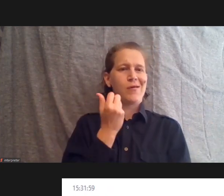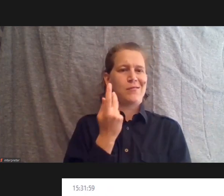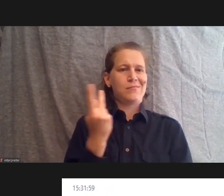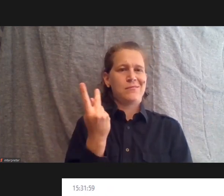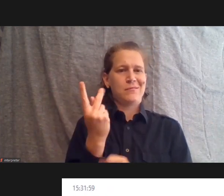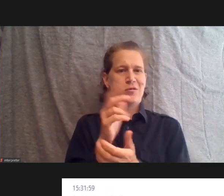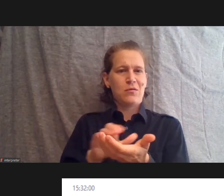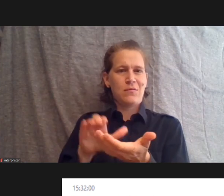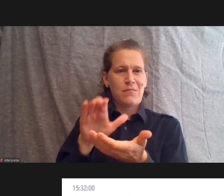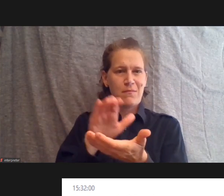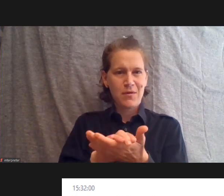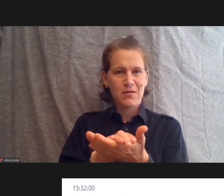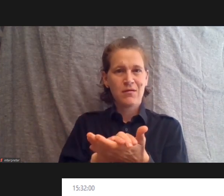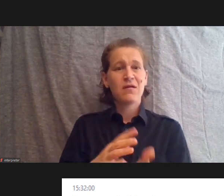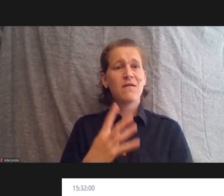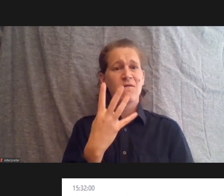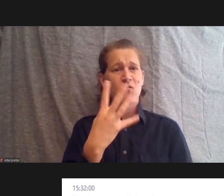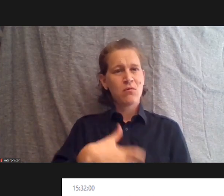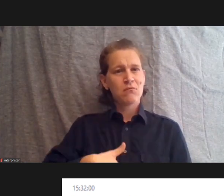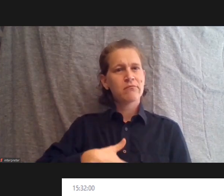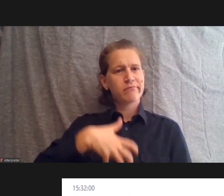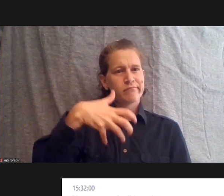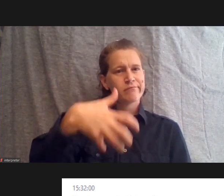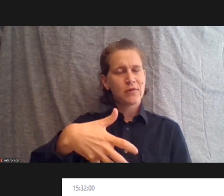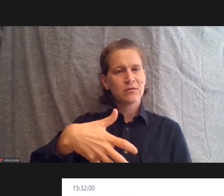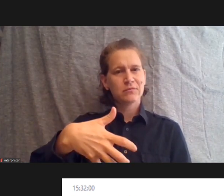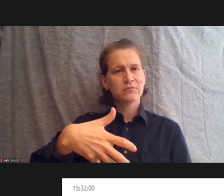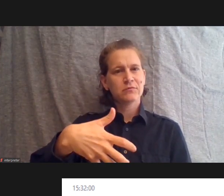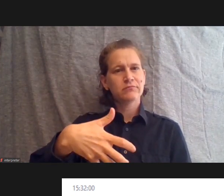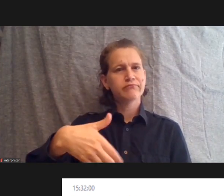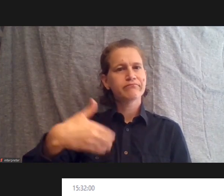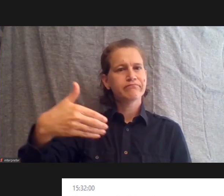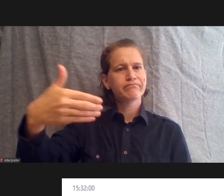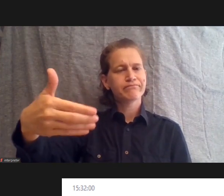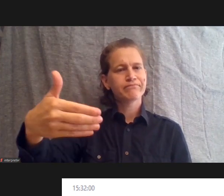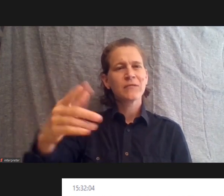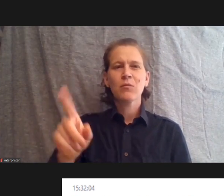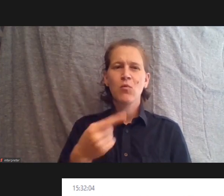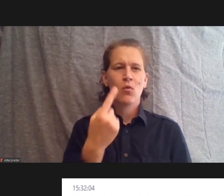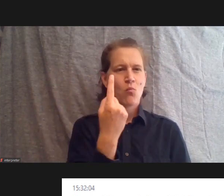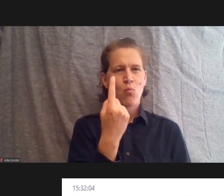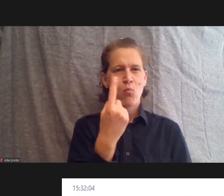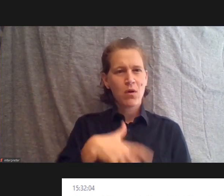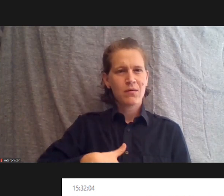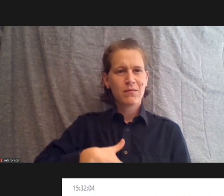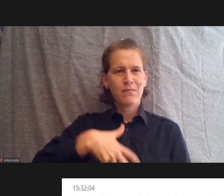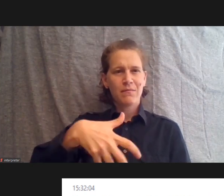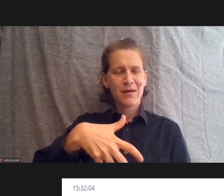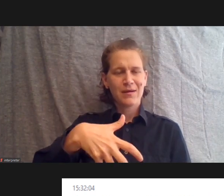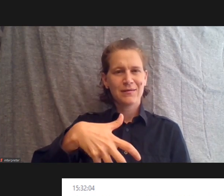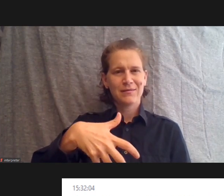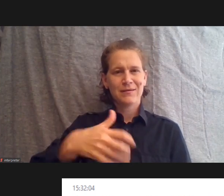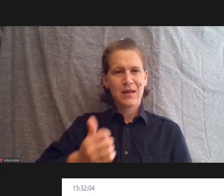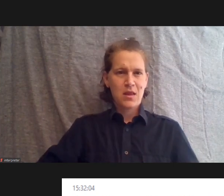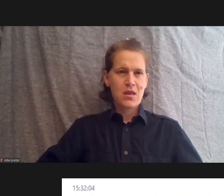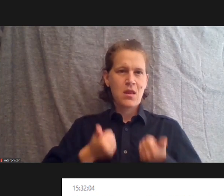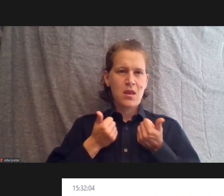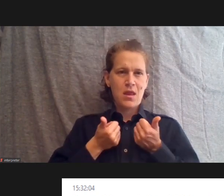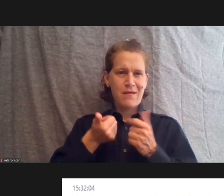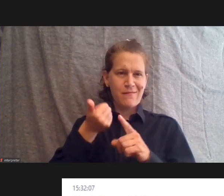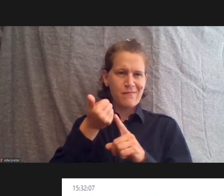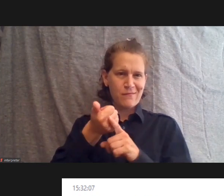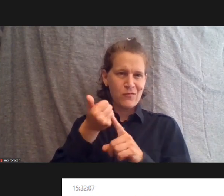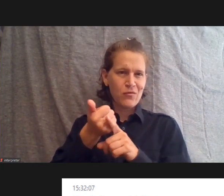of the complications of diabetes, only one, my miracle preemie, lived.